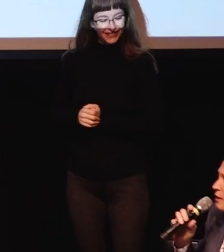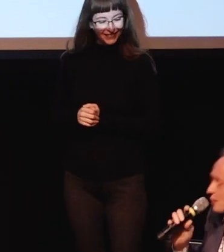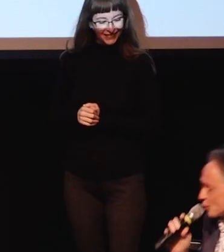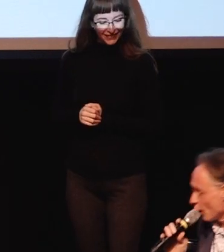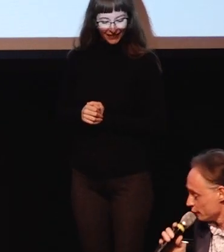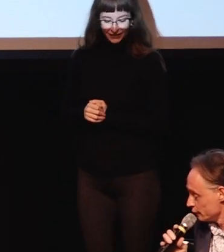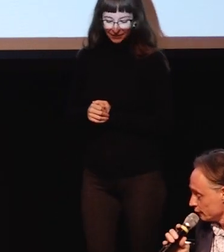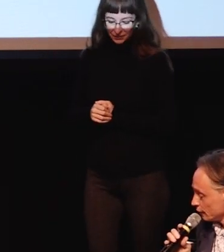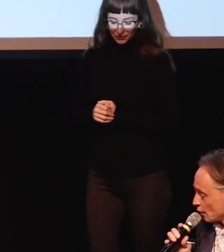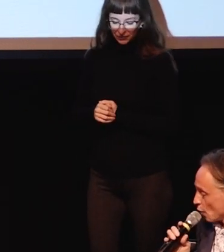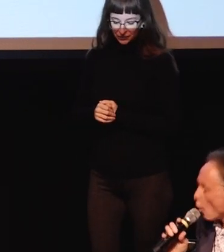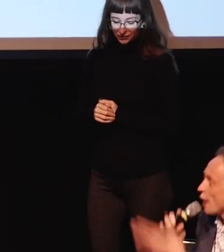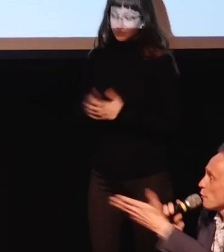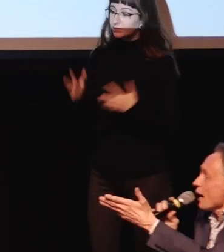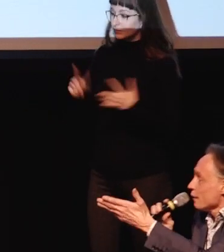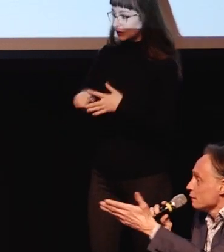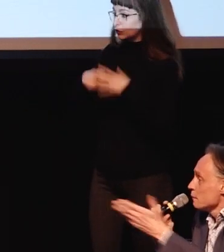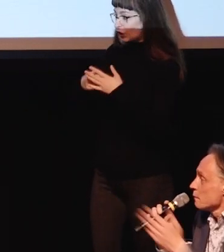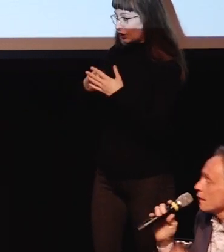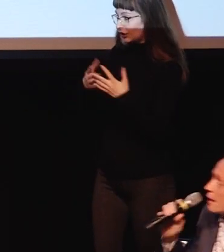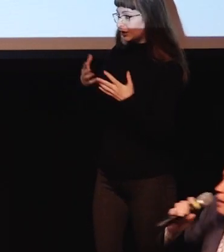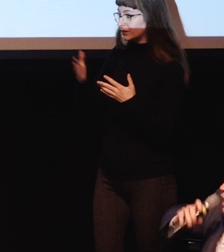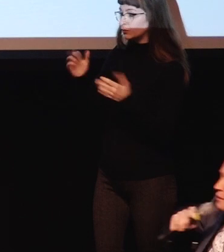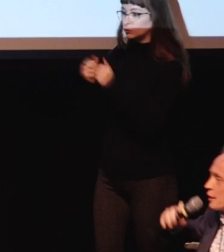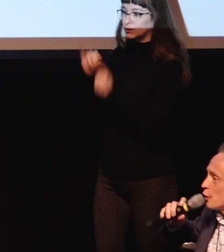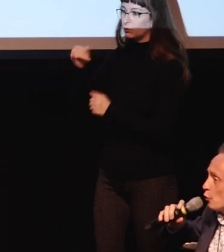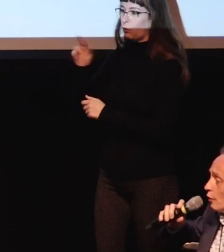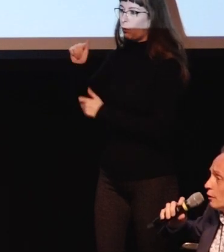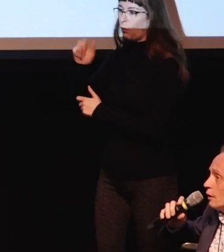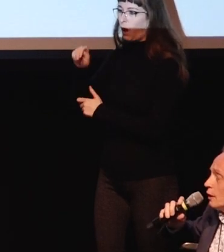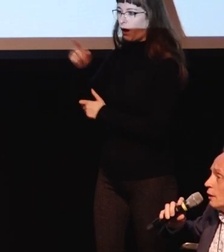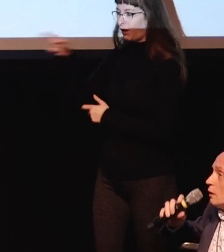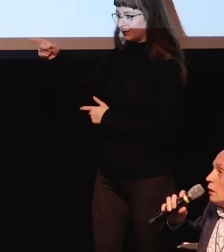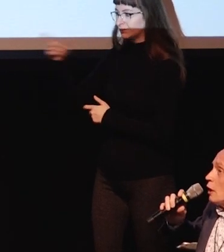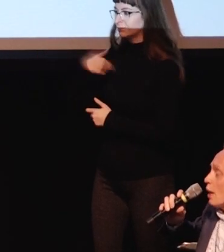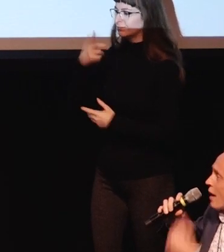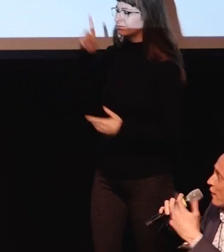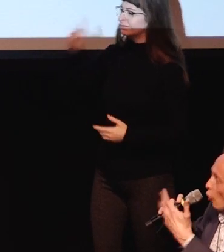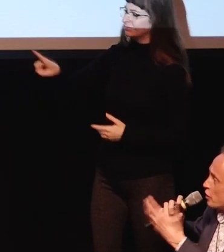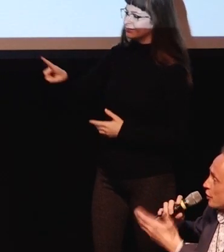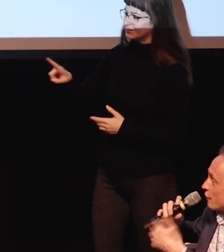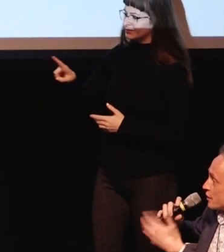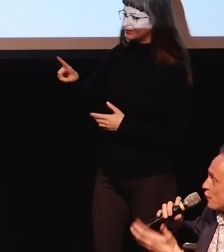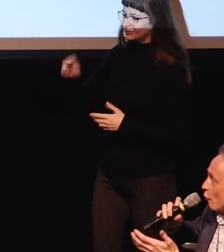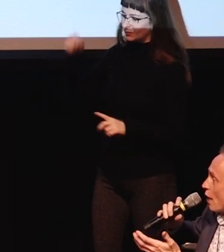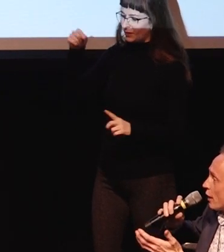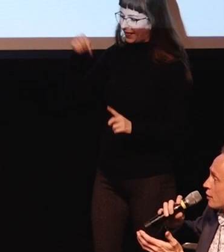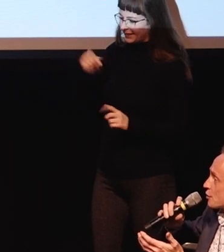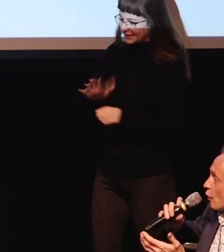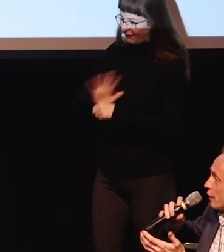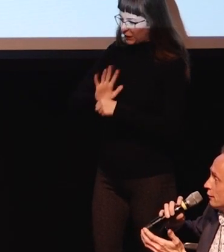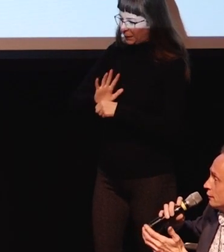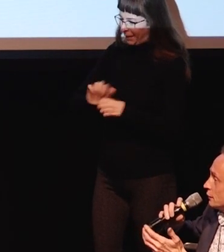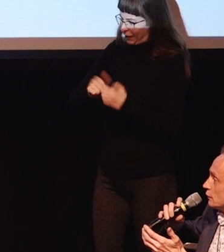I wanted to start, Juan, by asking you about the origin of this film, how it